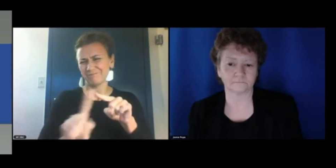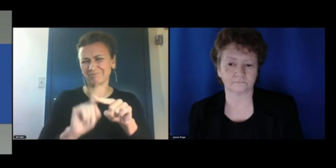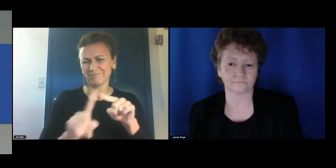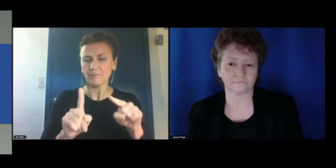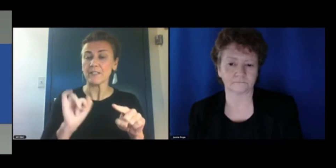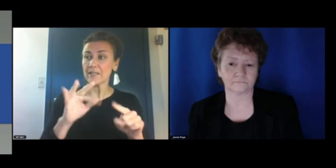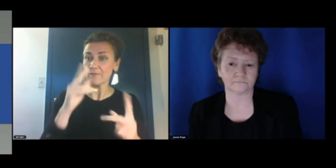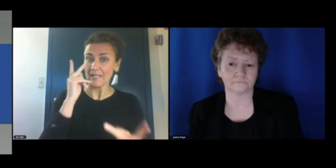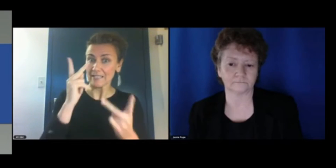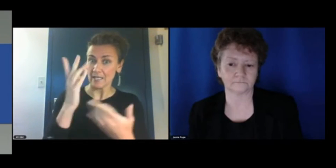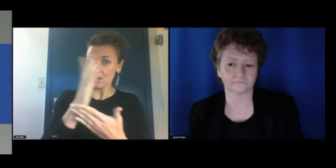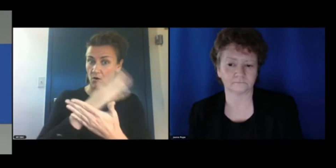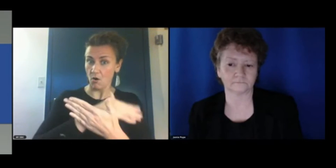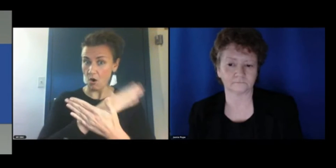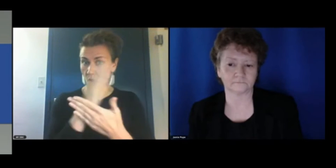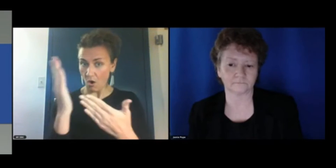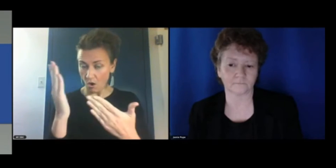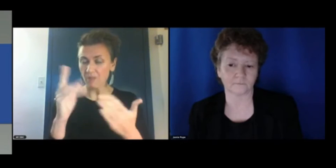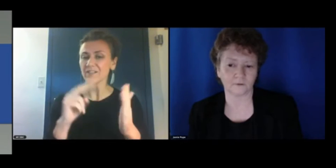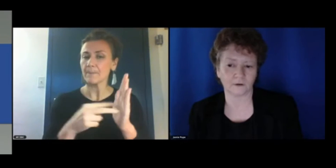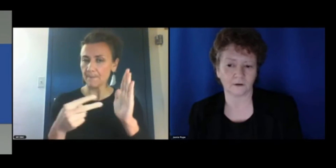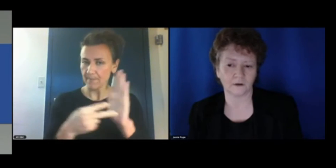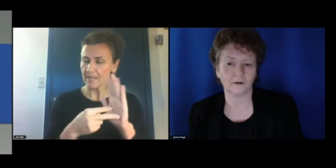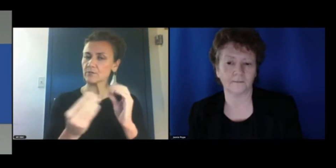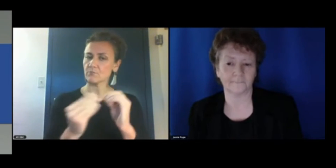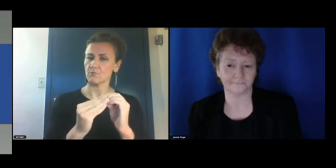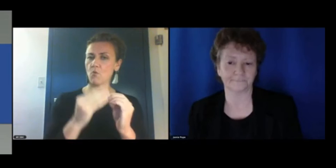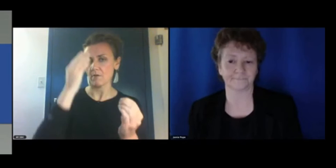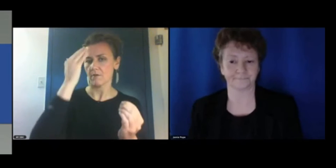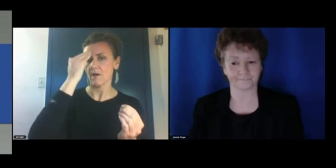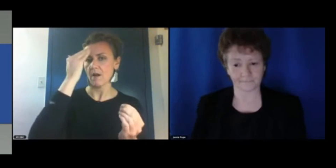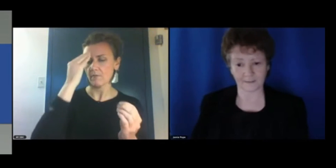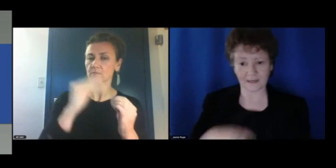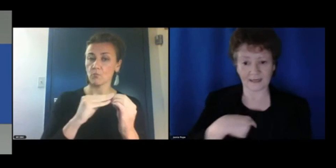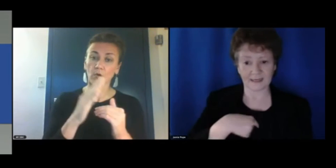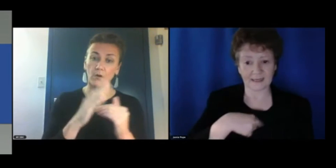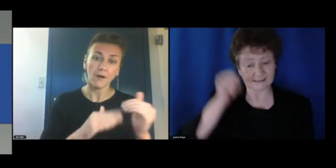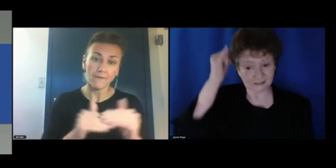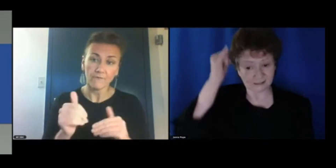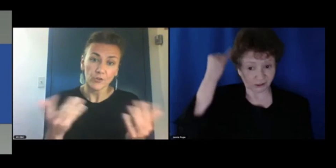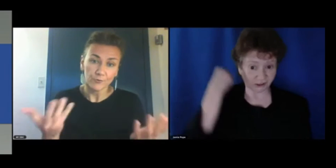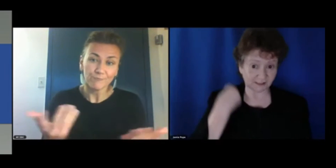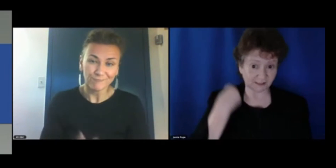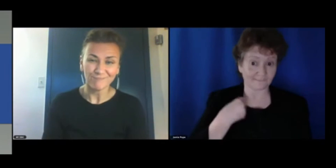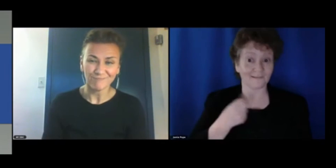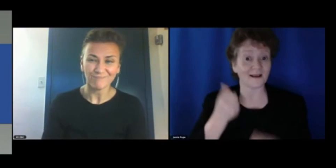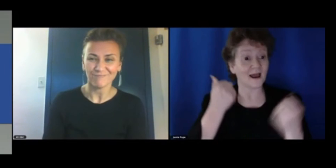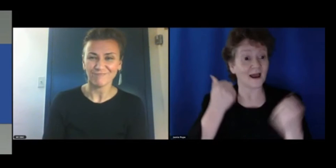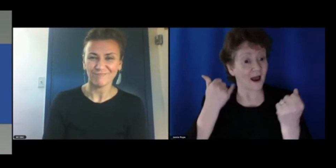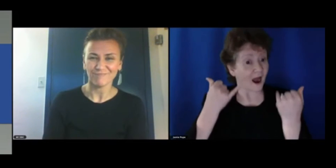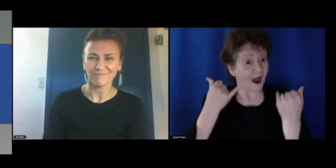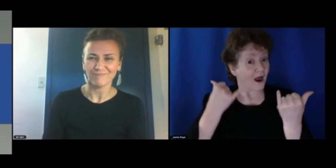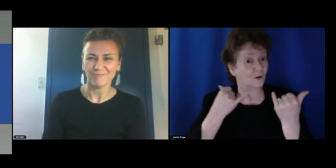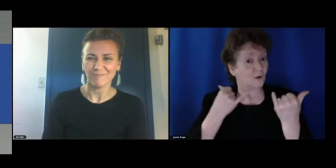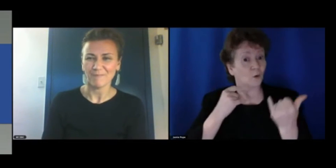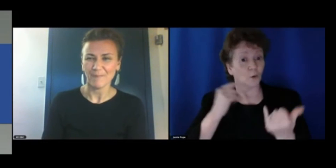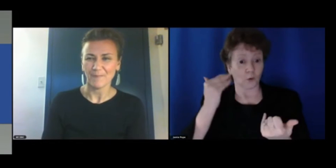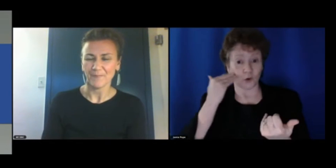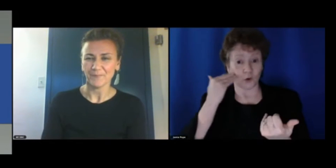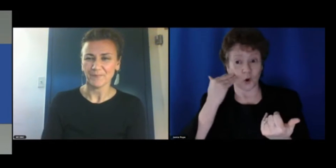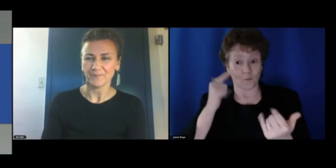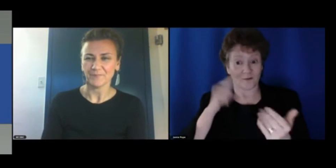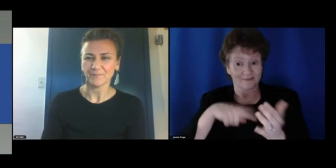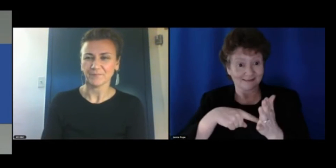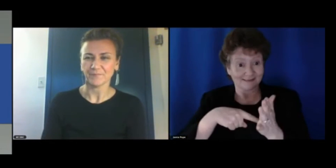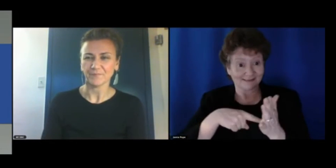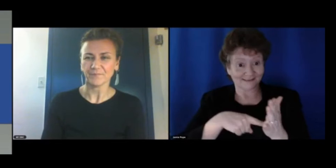sign language, there's speaking, braille readers, and it really just runs a whole gamut. So we want